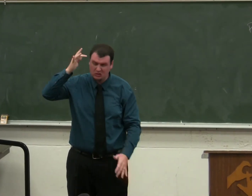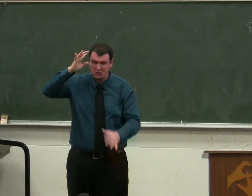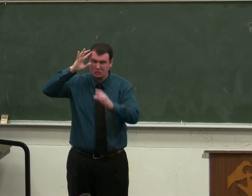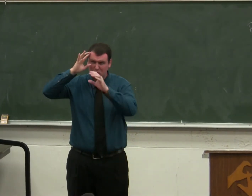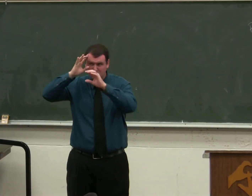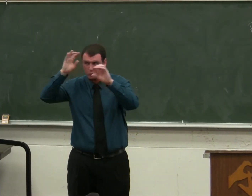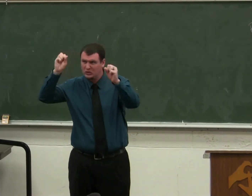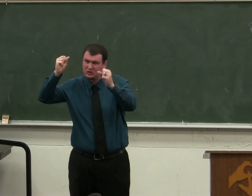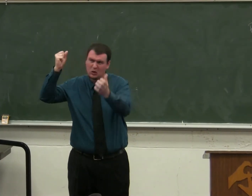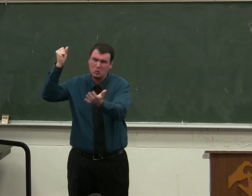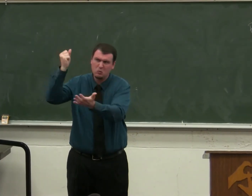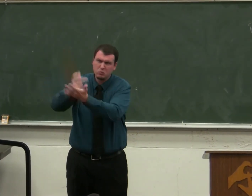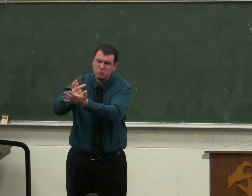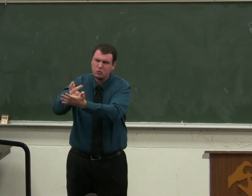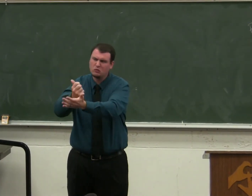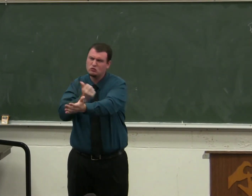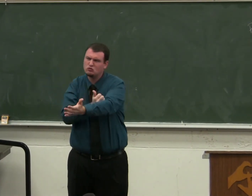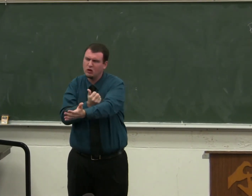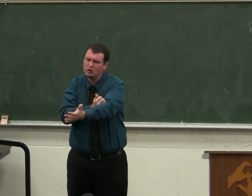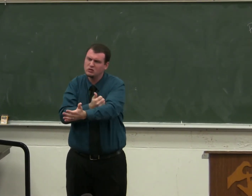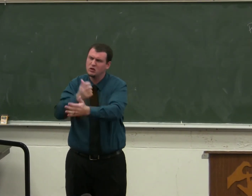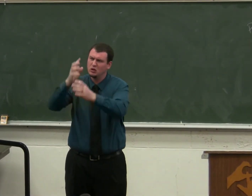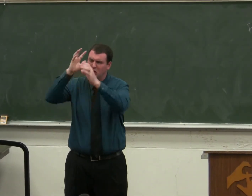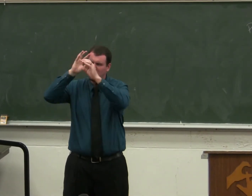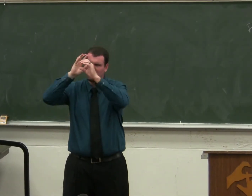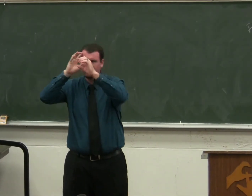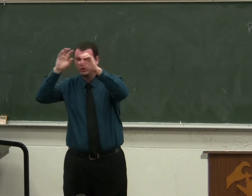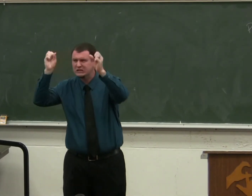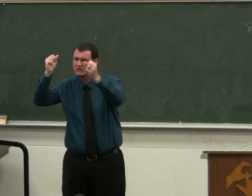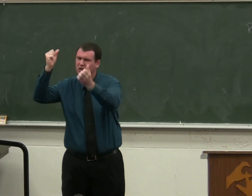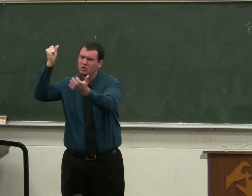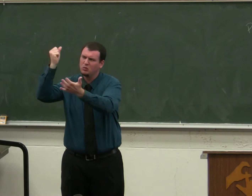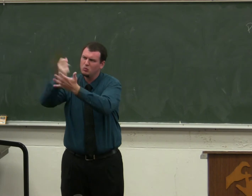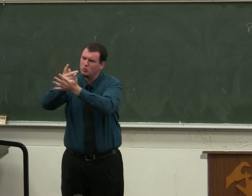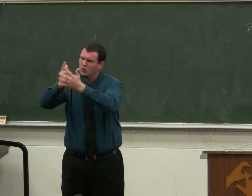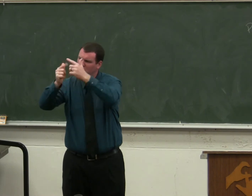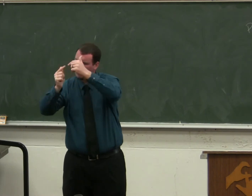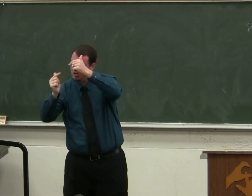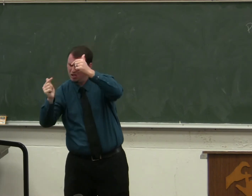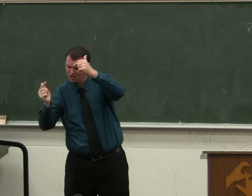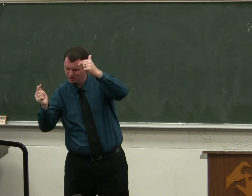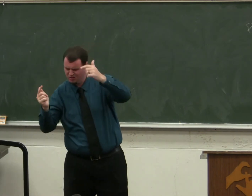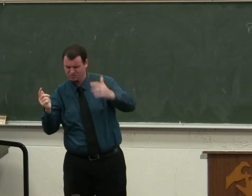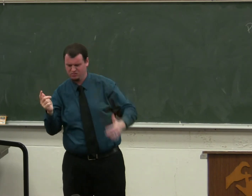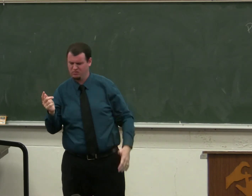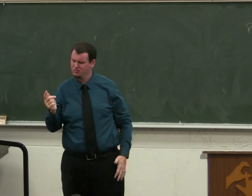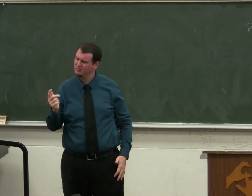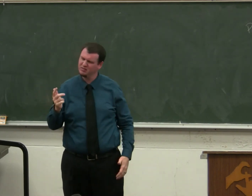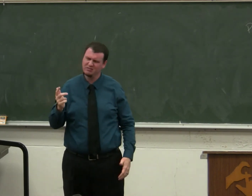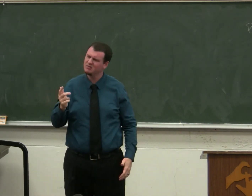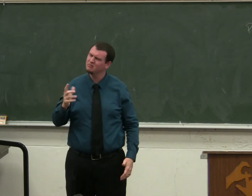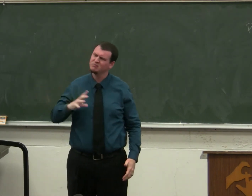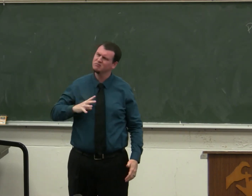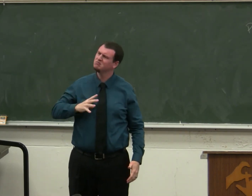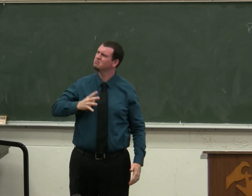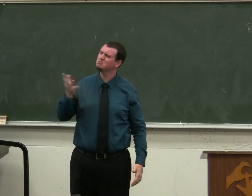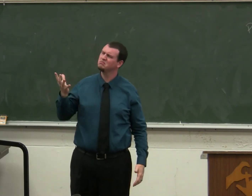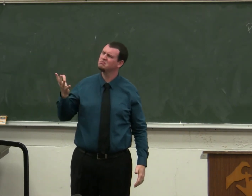if the president approves homosexuality, or the president approves, legalizes drugs,